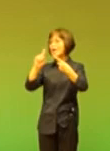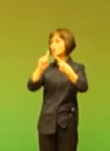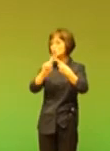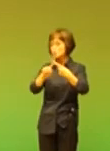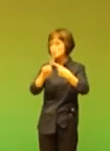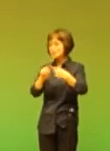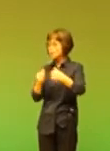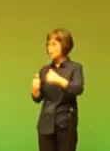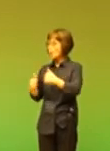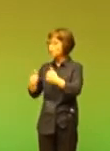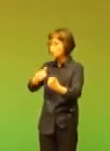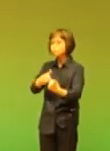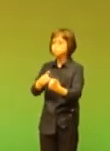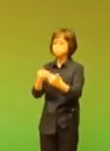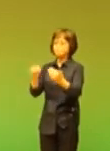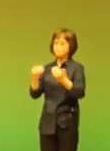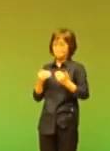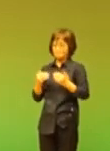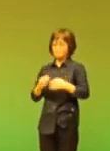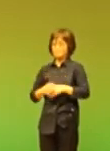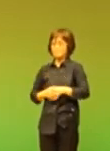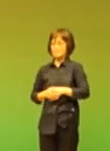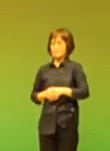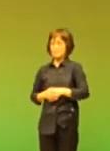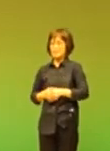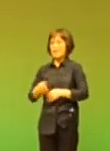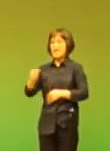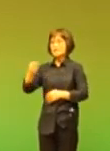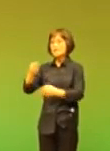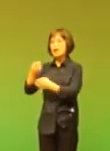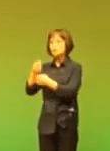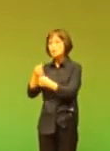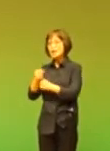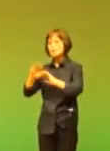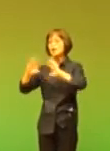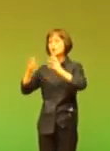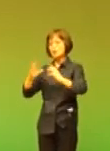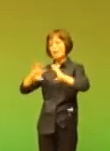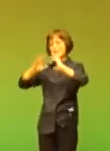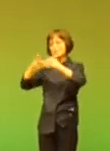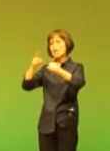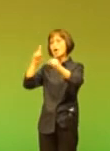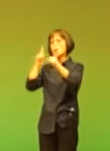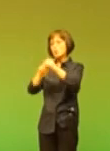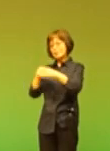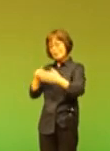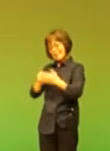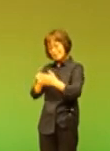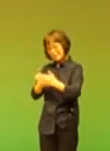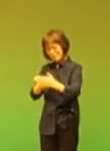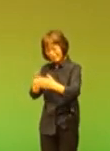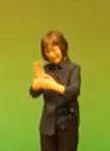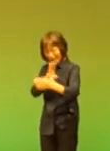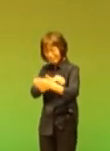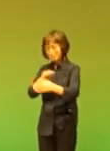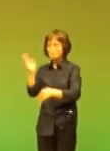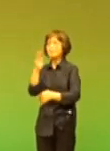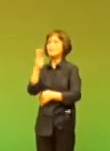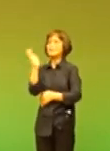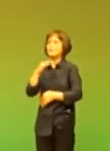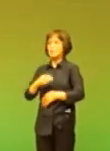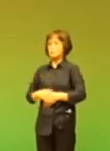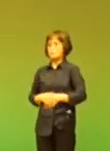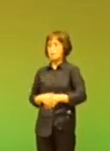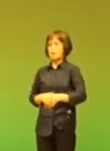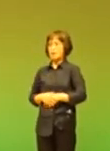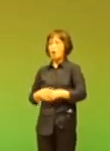We must never give up on seeking the goal of a world free of nuclear weapons. We can follow wisdom and